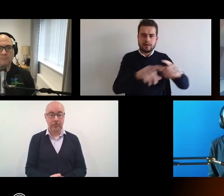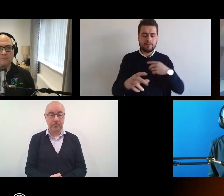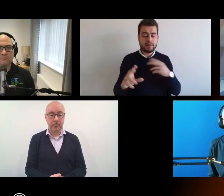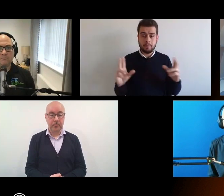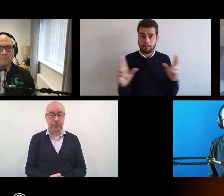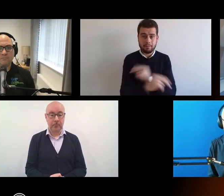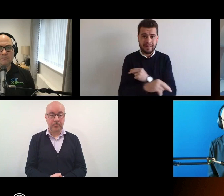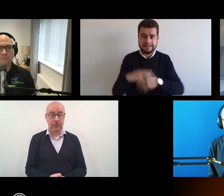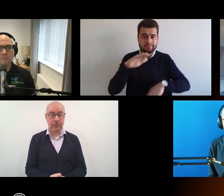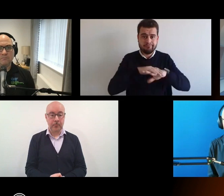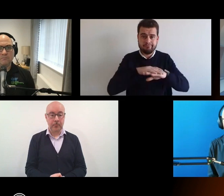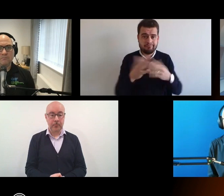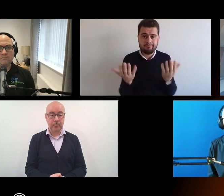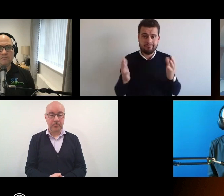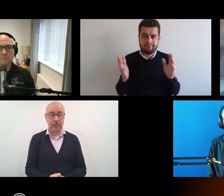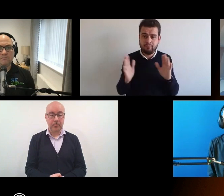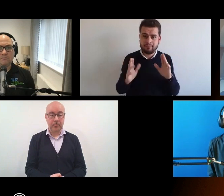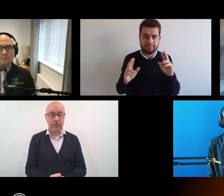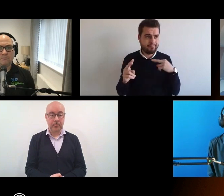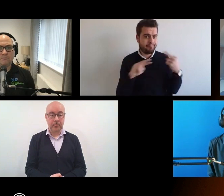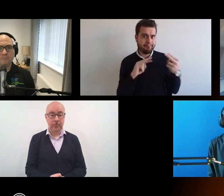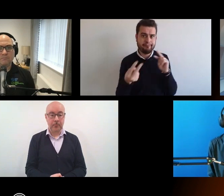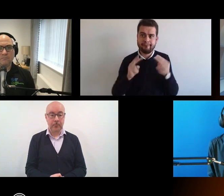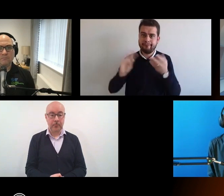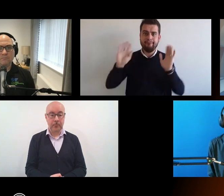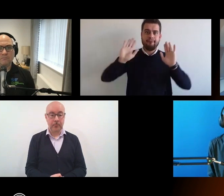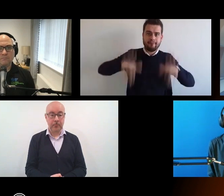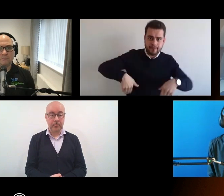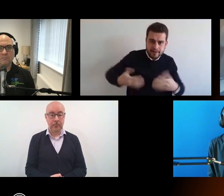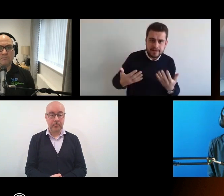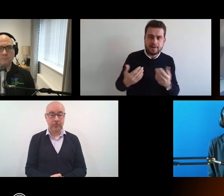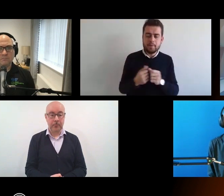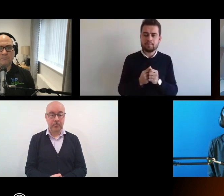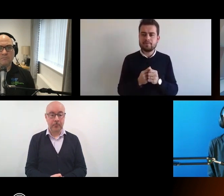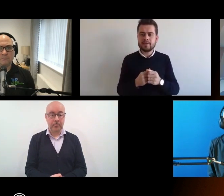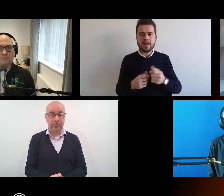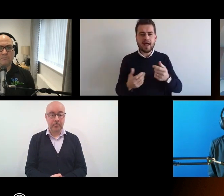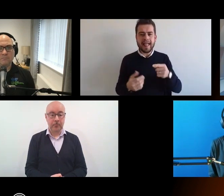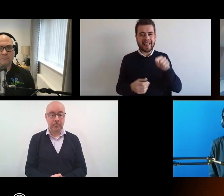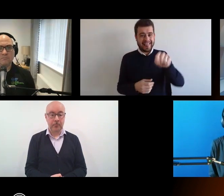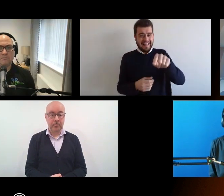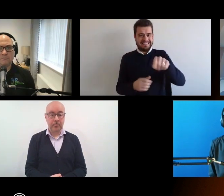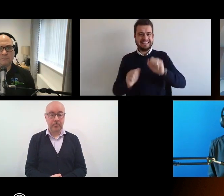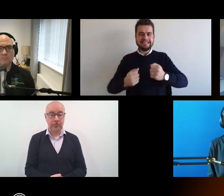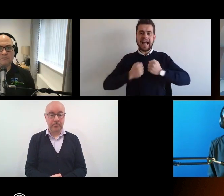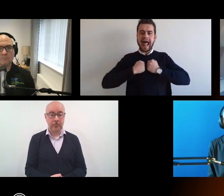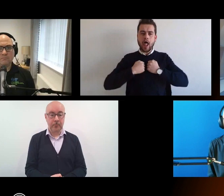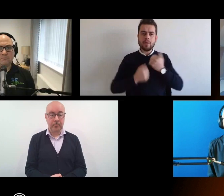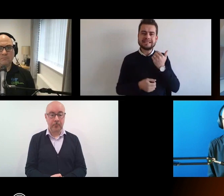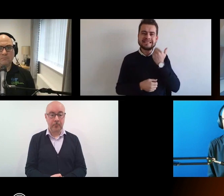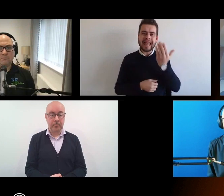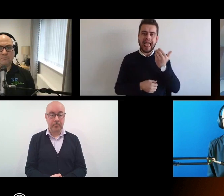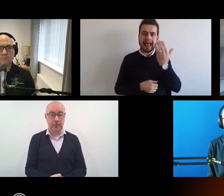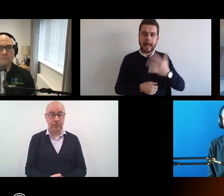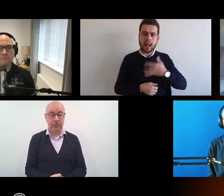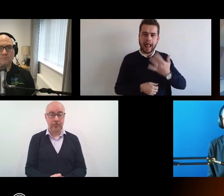time, there'll be commentary continuing, and I don't get access to that. I don't understand the perspectives that are being